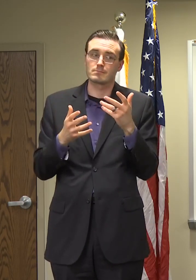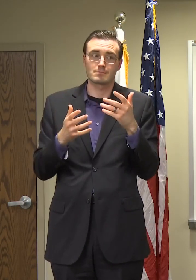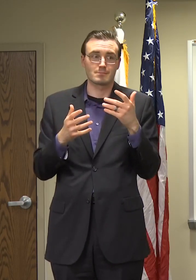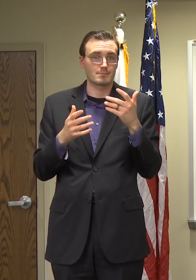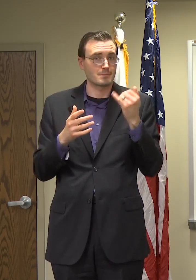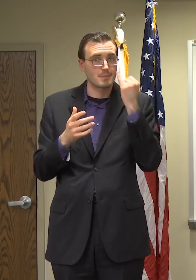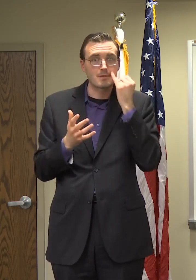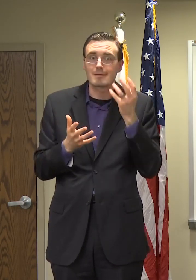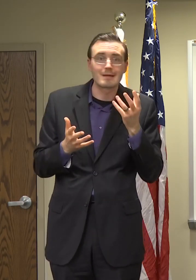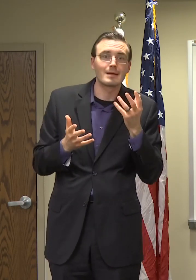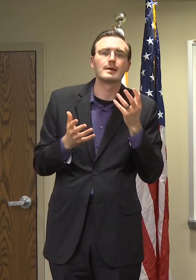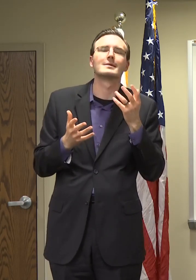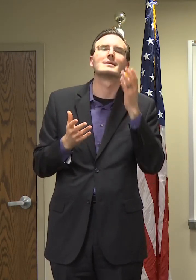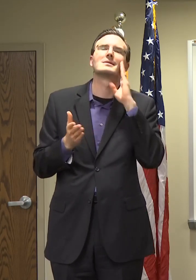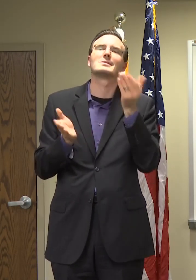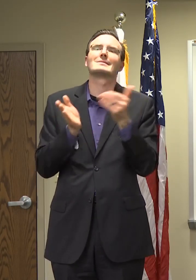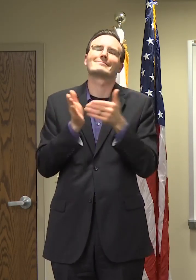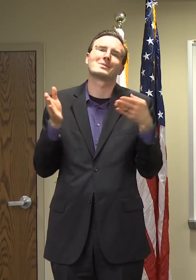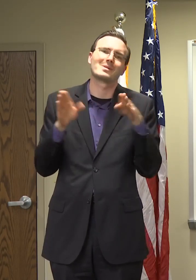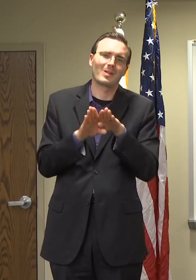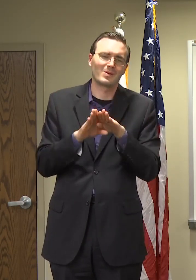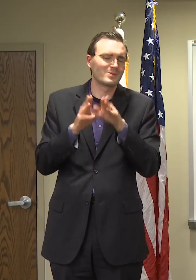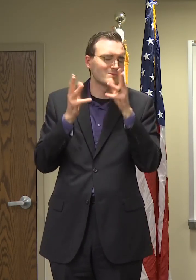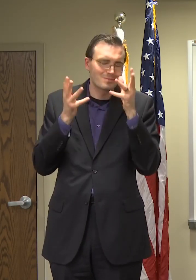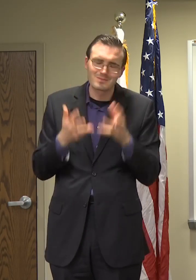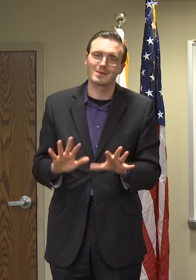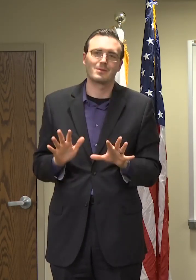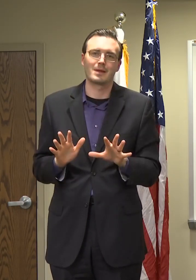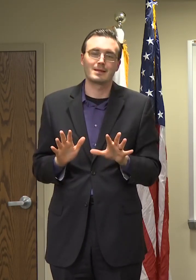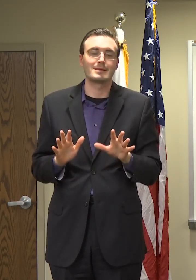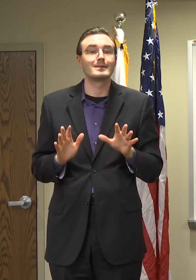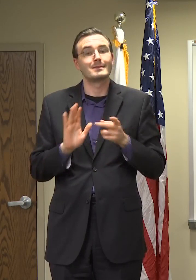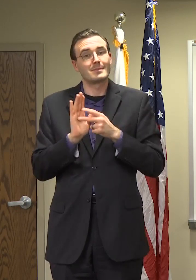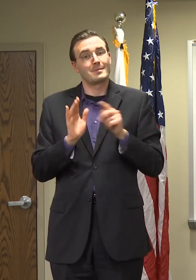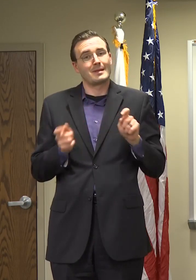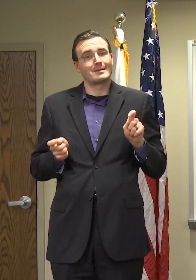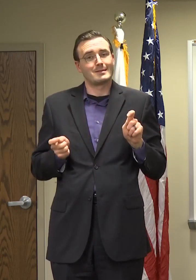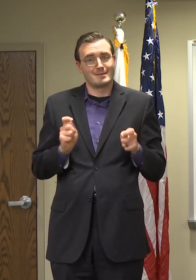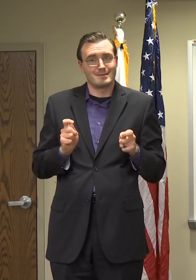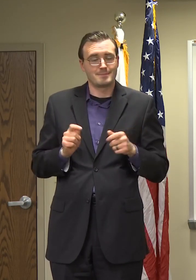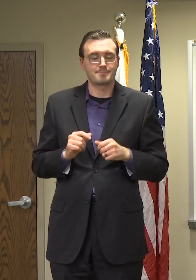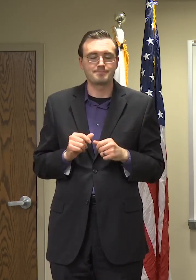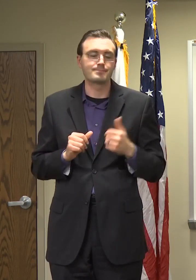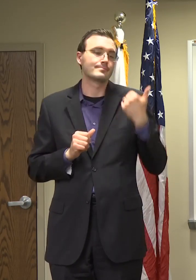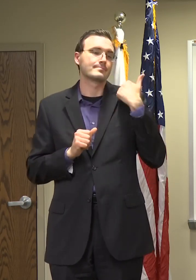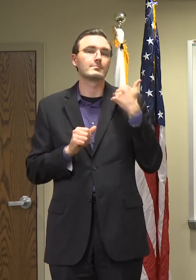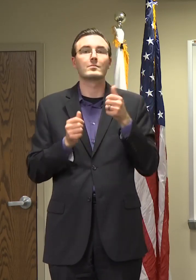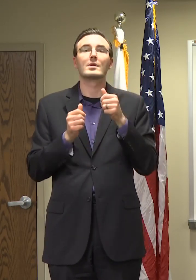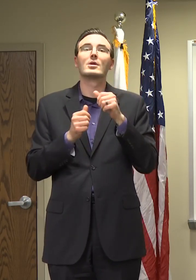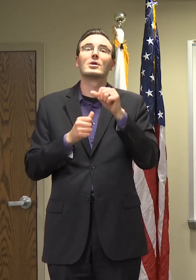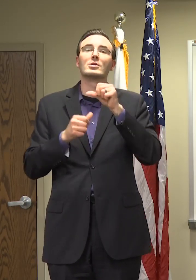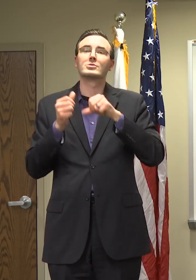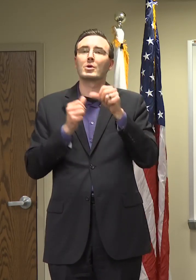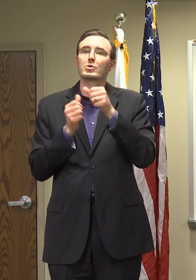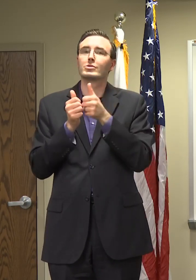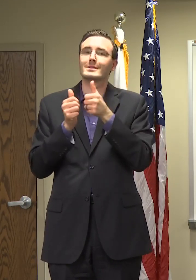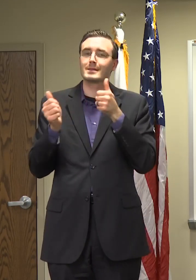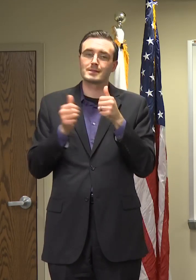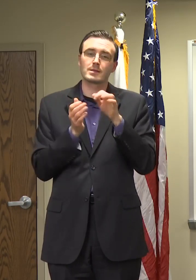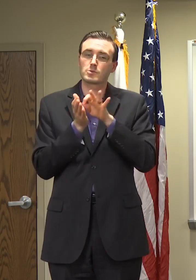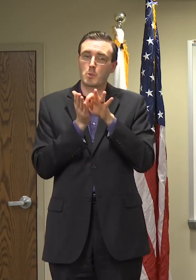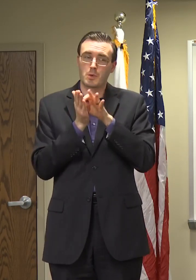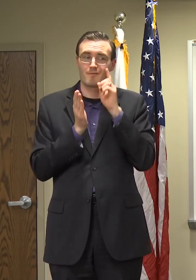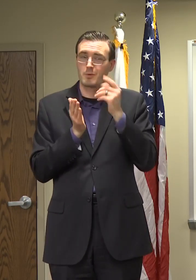things differently. Our current social distancing score over the weekend was an F.